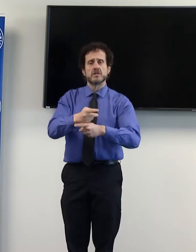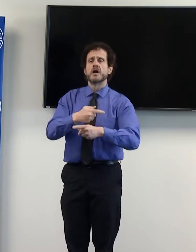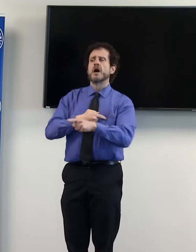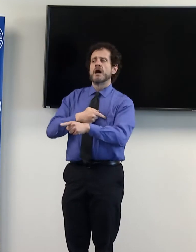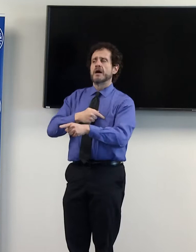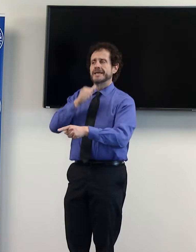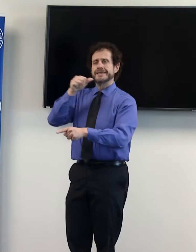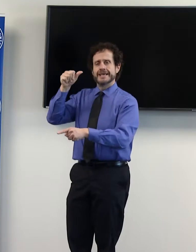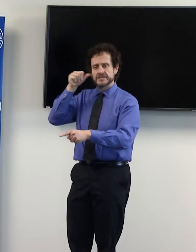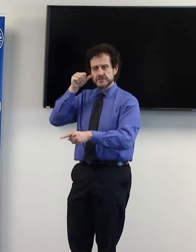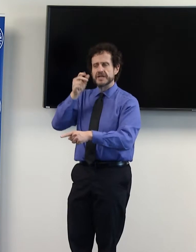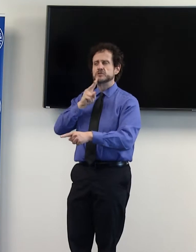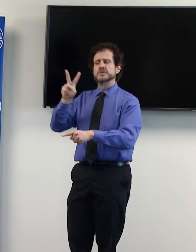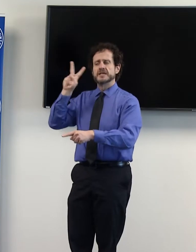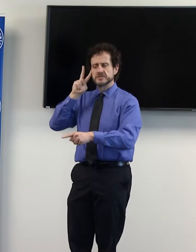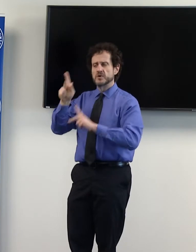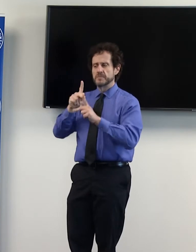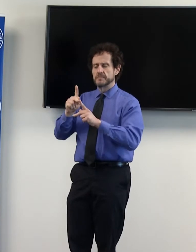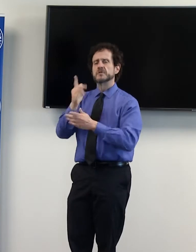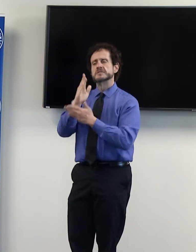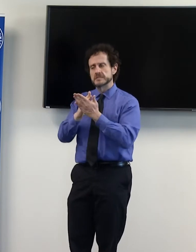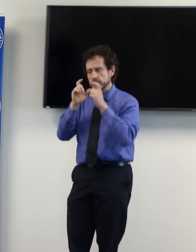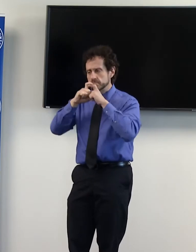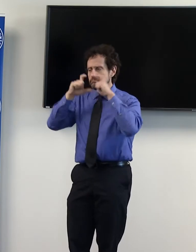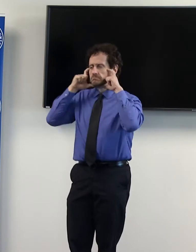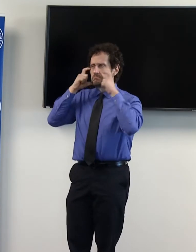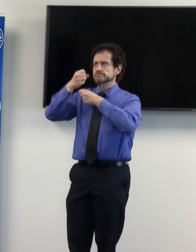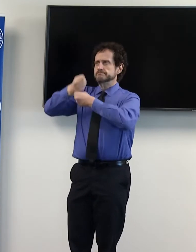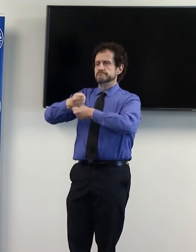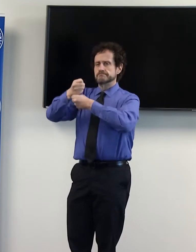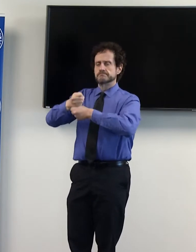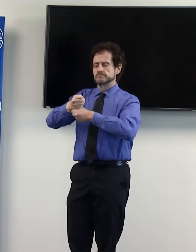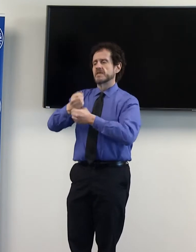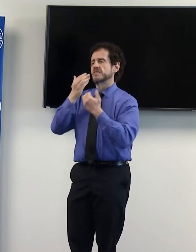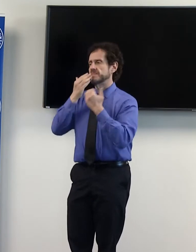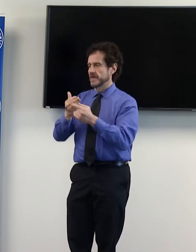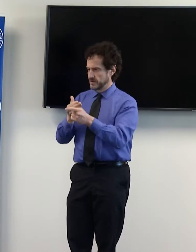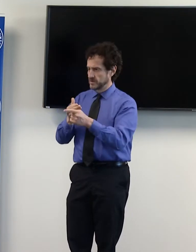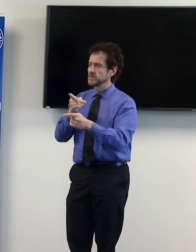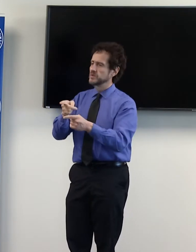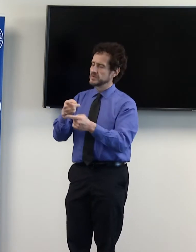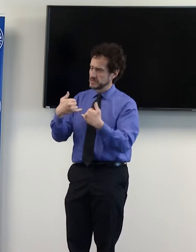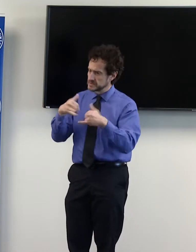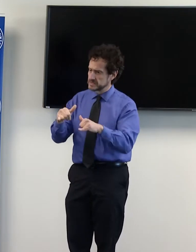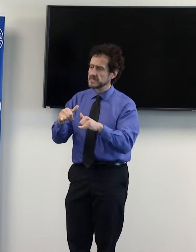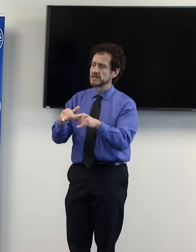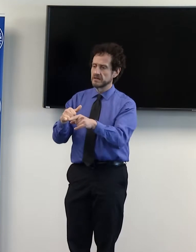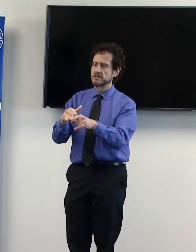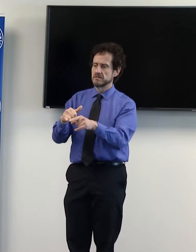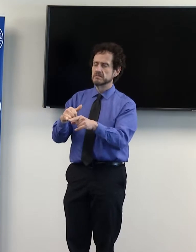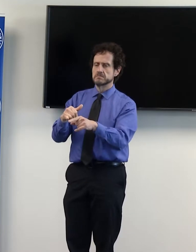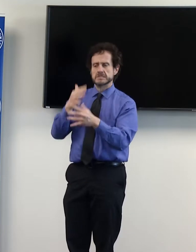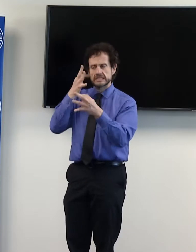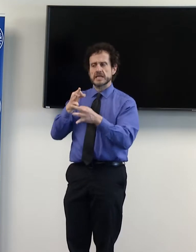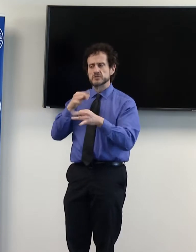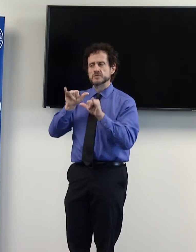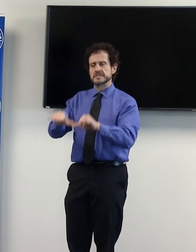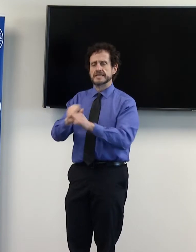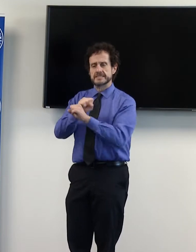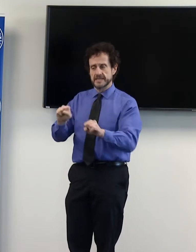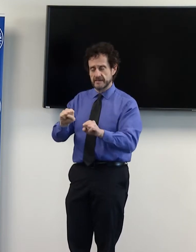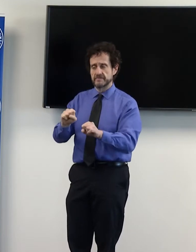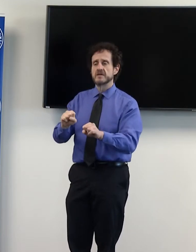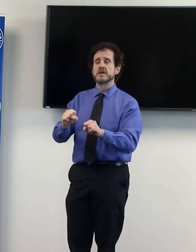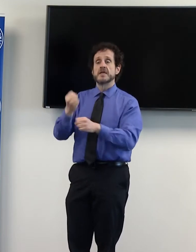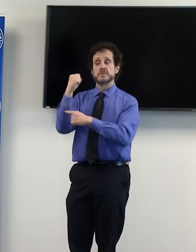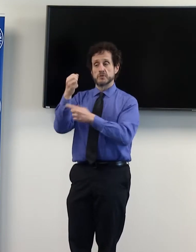protested over the weekend and who are choosing to remain responsibly quarantined afterward. Now I'd